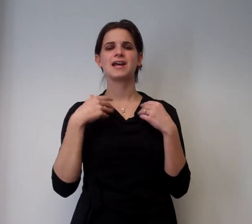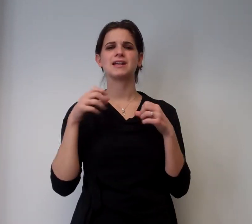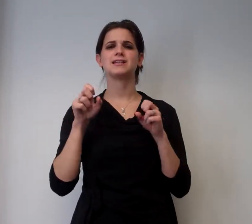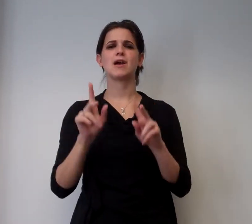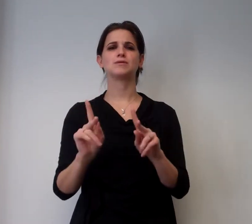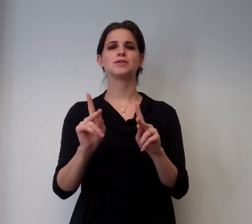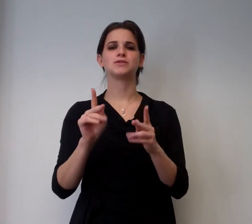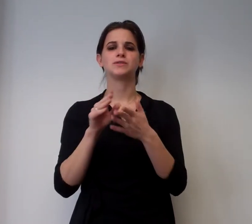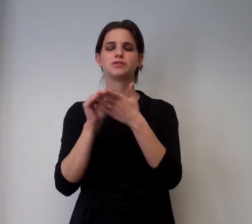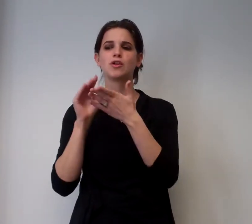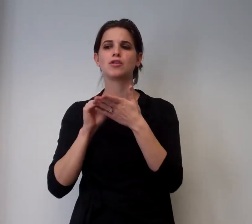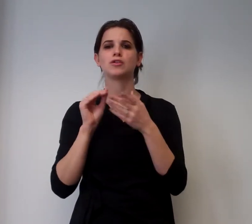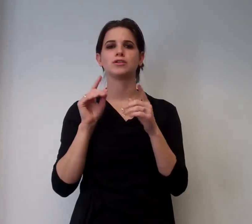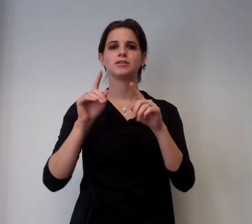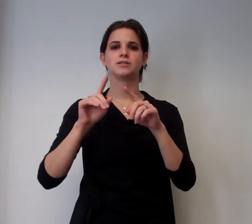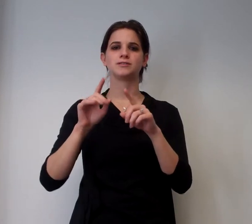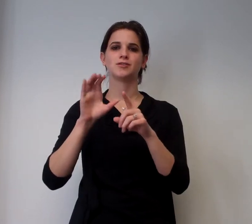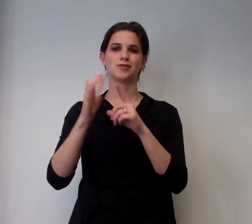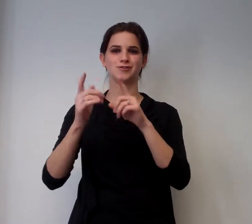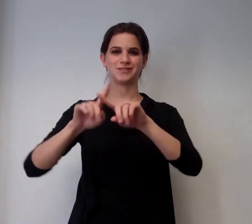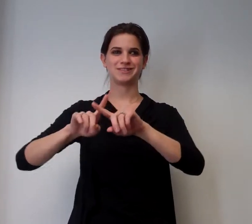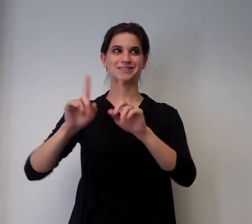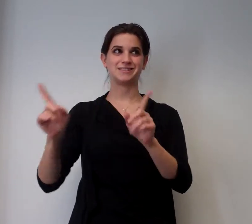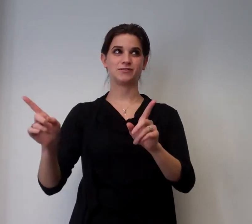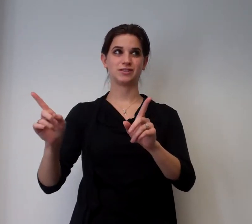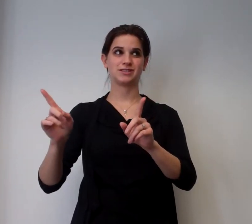disobedience preached by who? Okay, by Mahatma